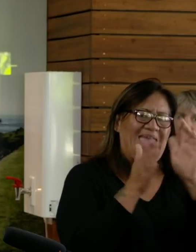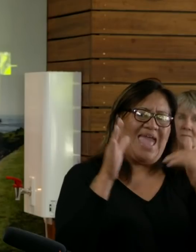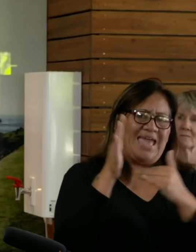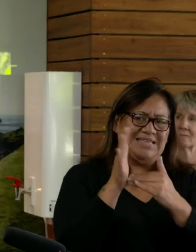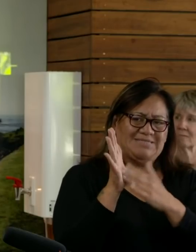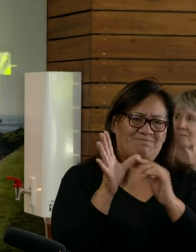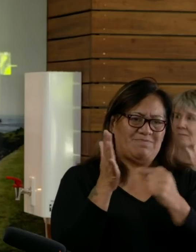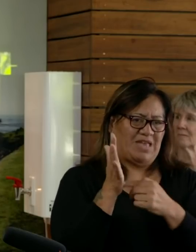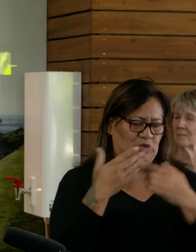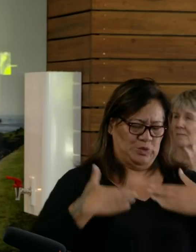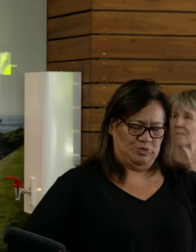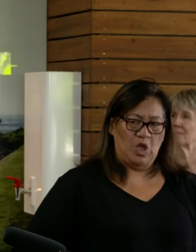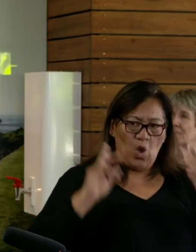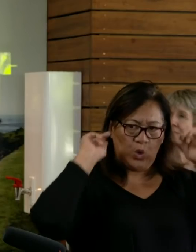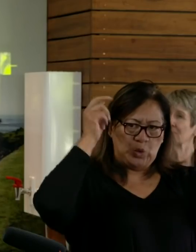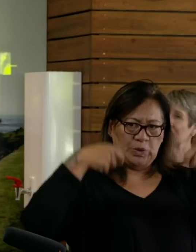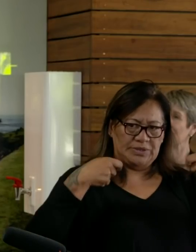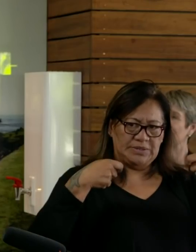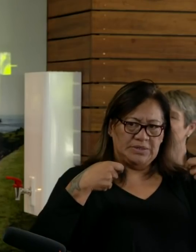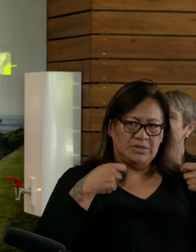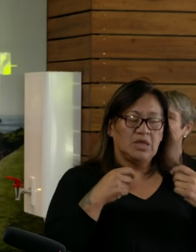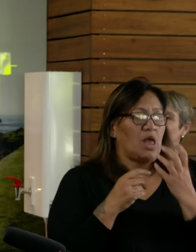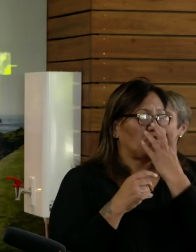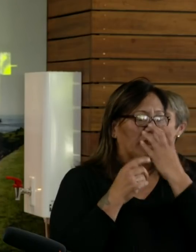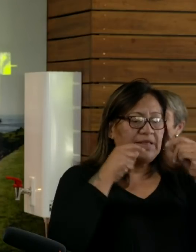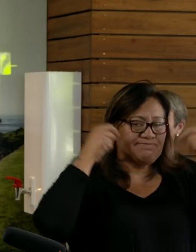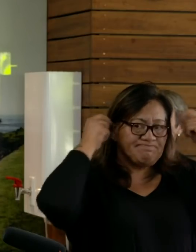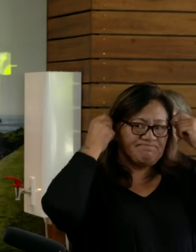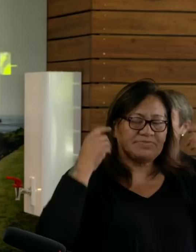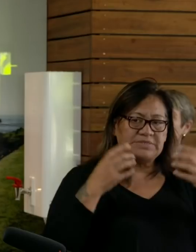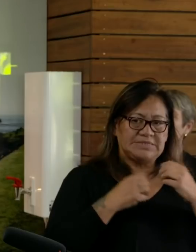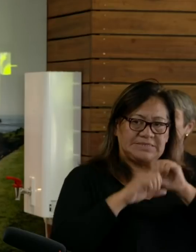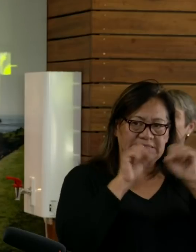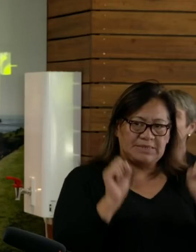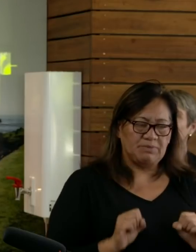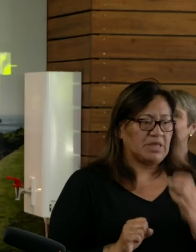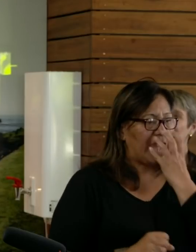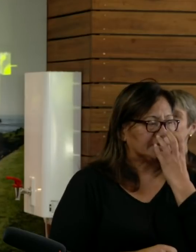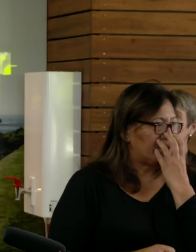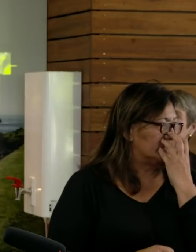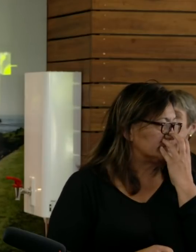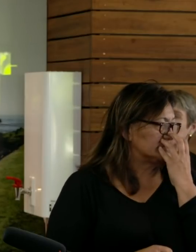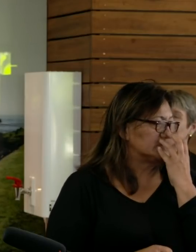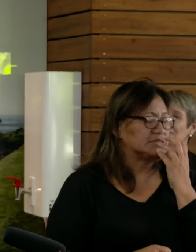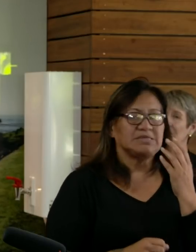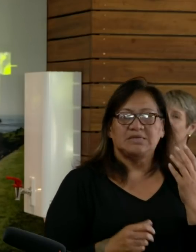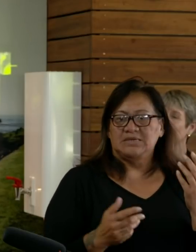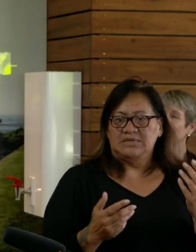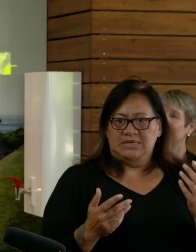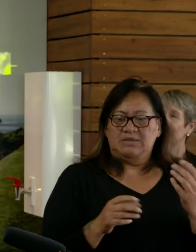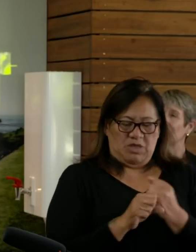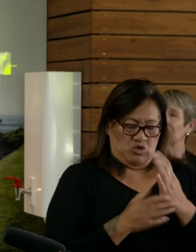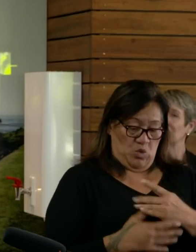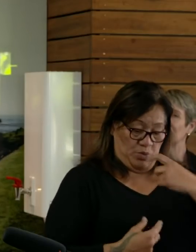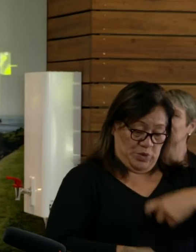hood. It has a closed circuit breathing apparatus system, a gas mask, so that the